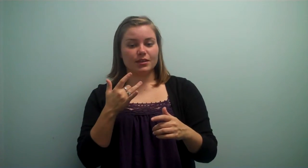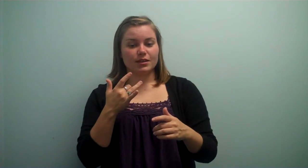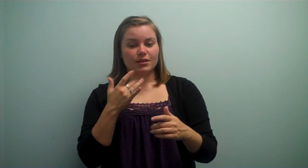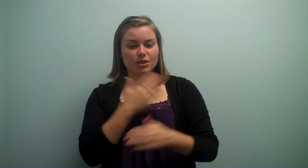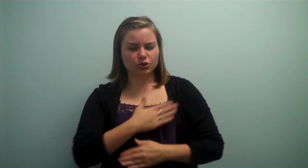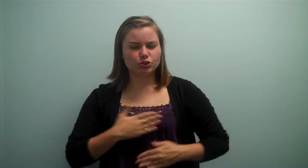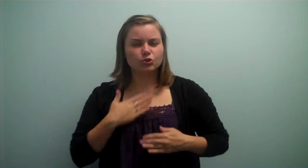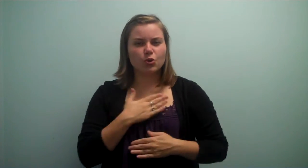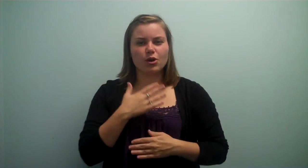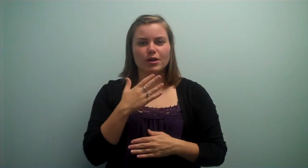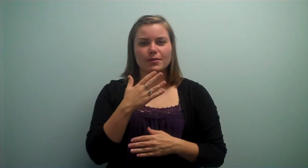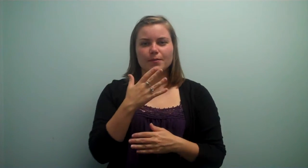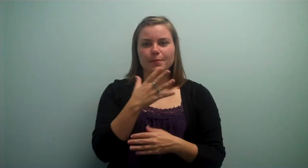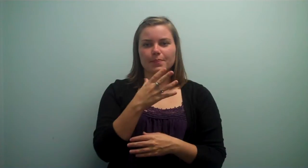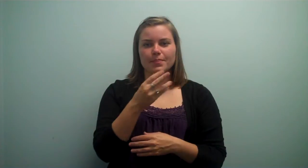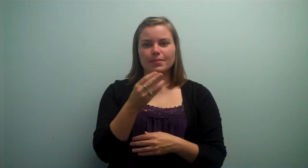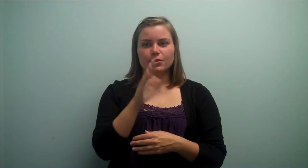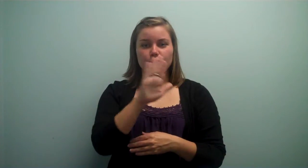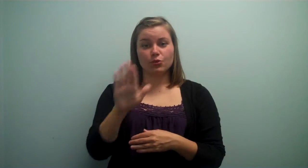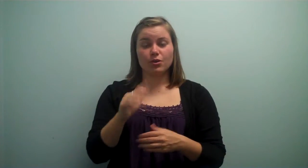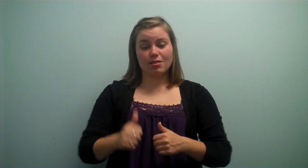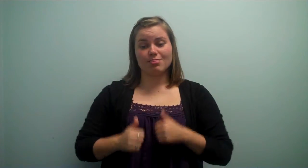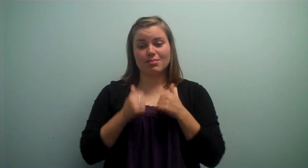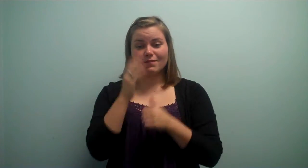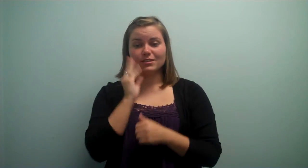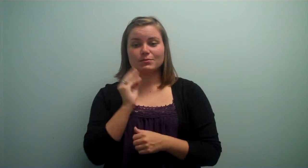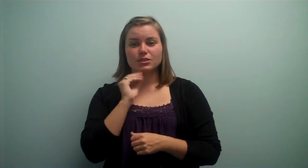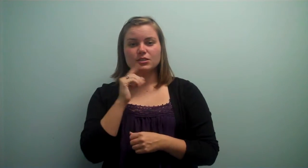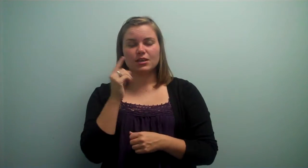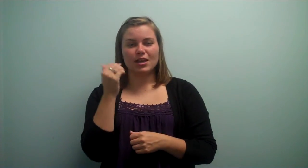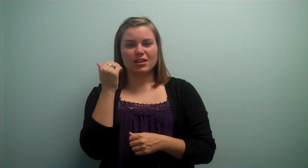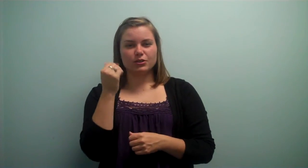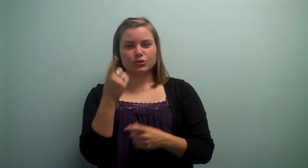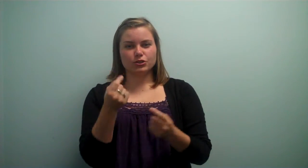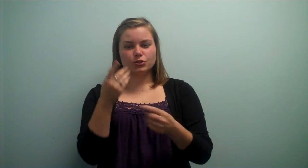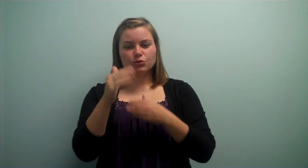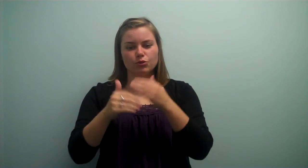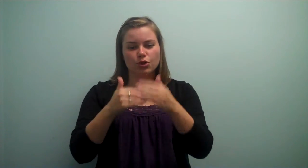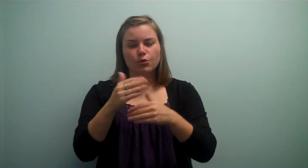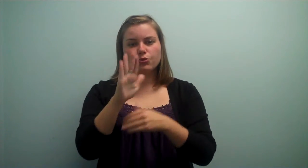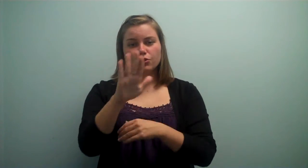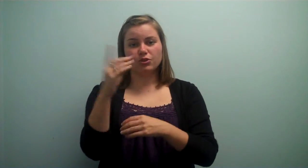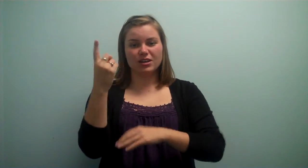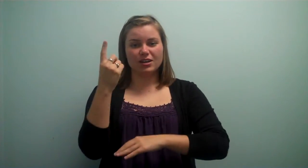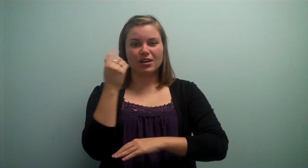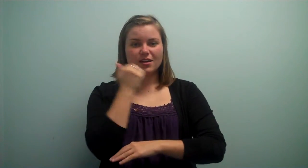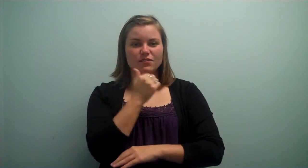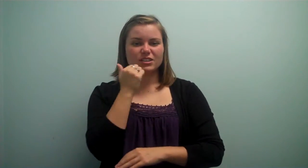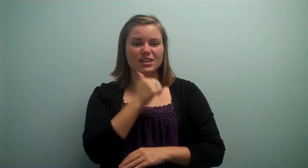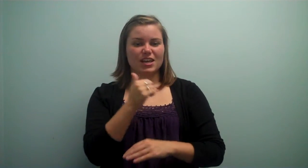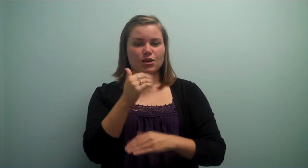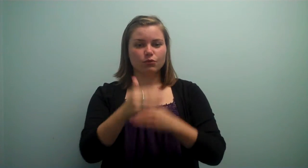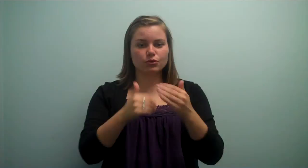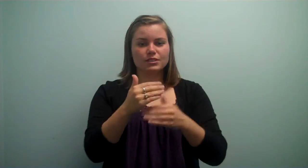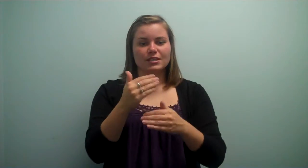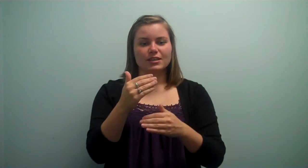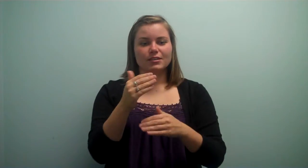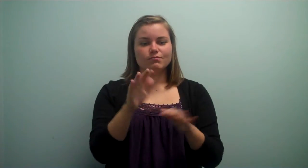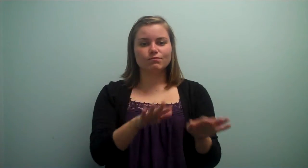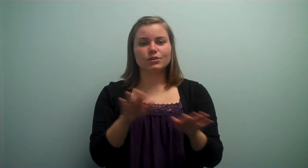choices? Do you simply go through your routine in an unconscious manner? Or do you always keep in the forefront of your